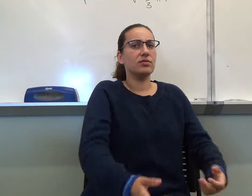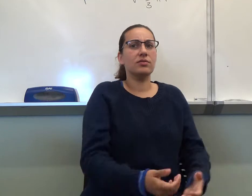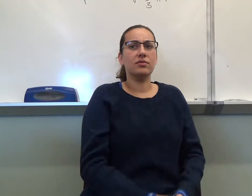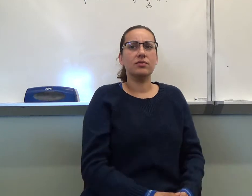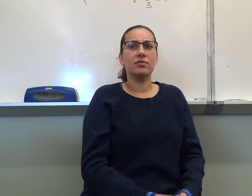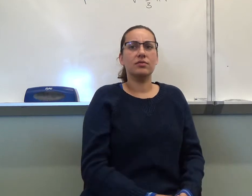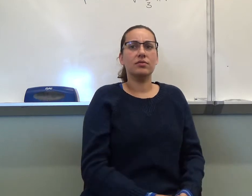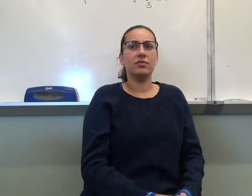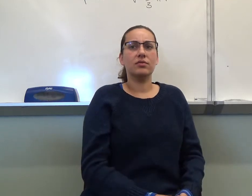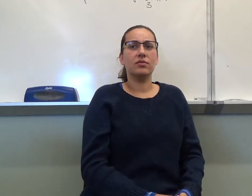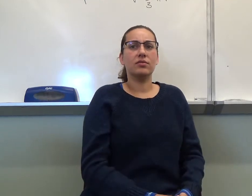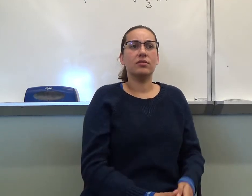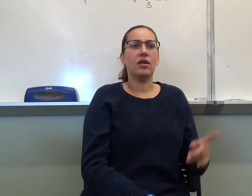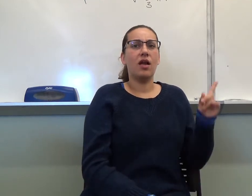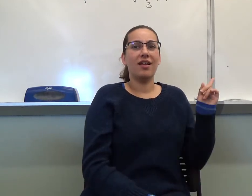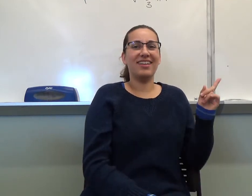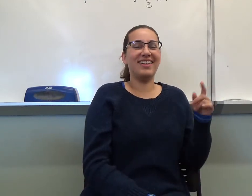and Andrew, and so forth.